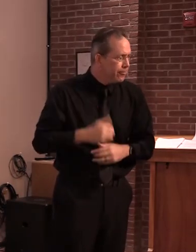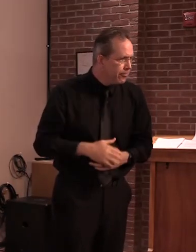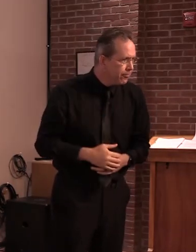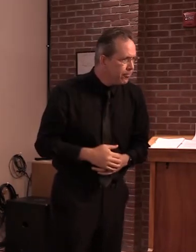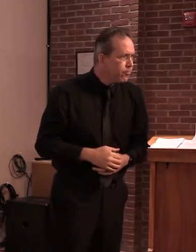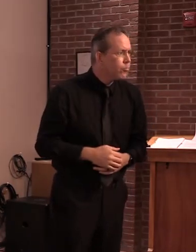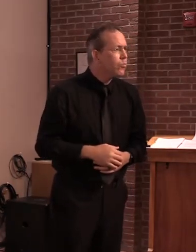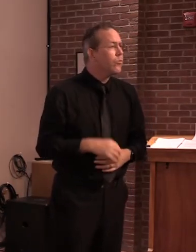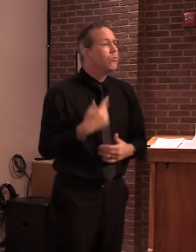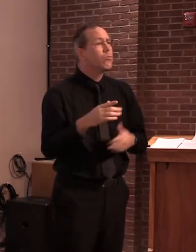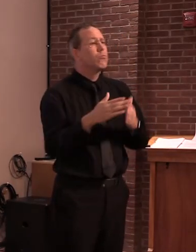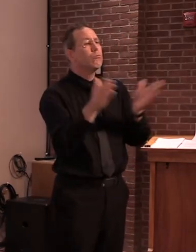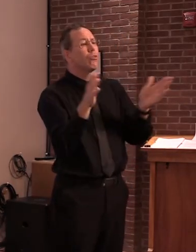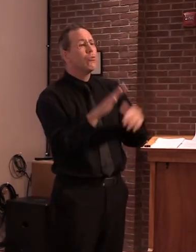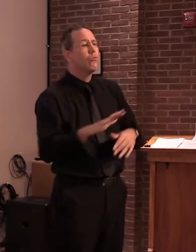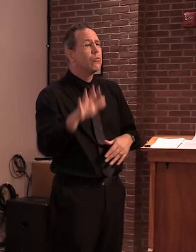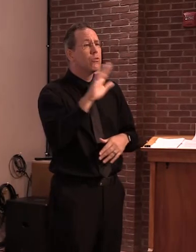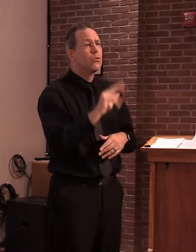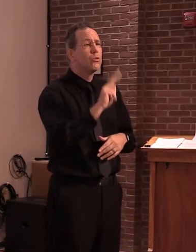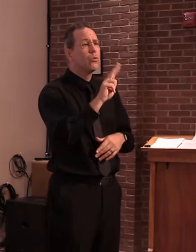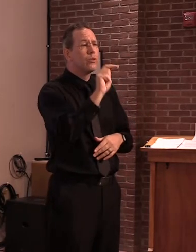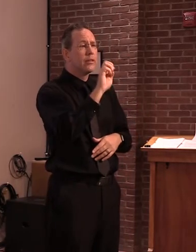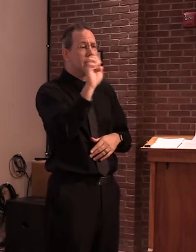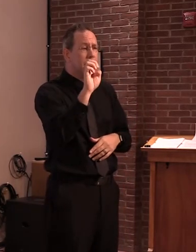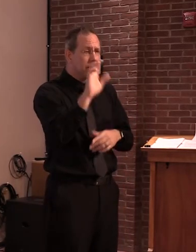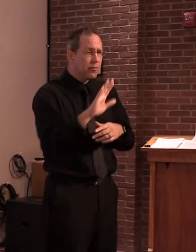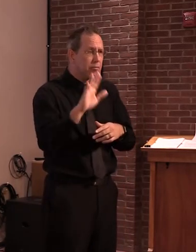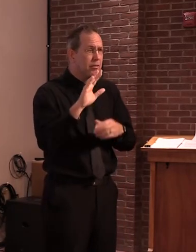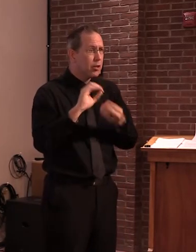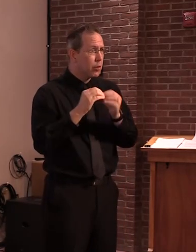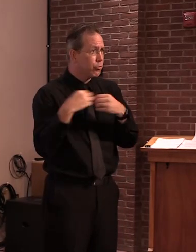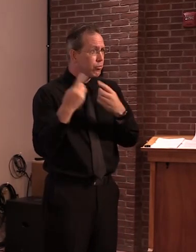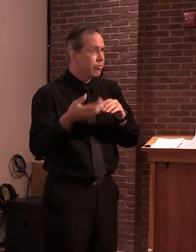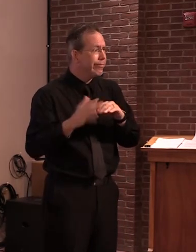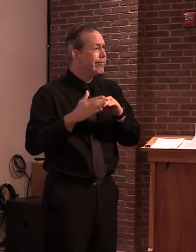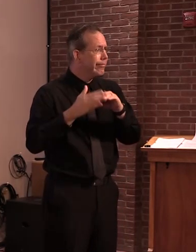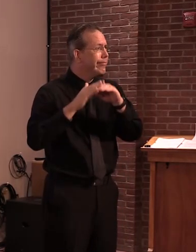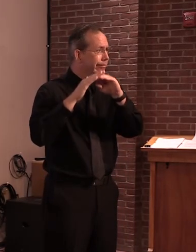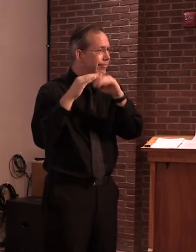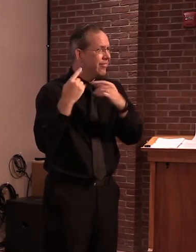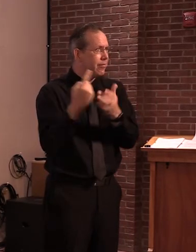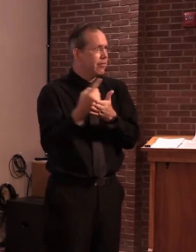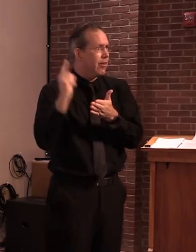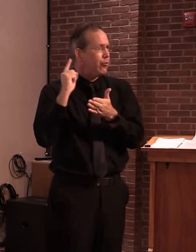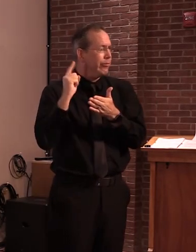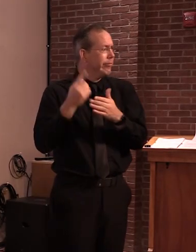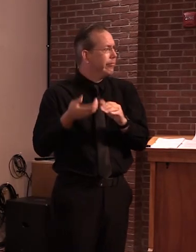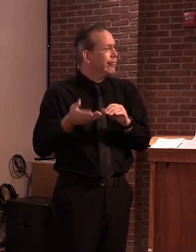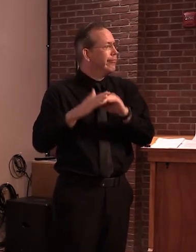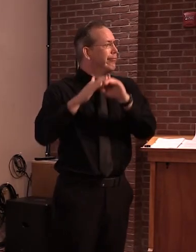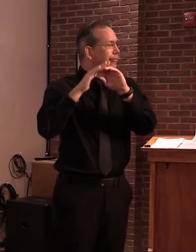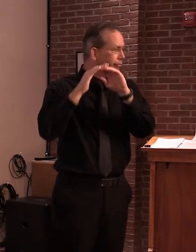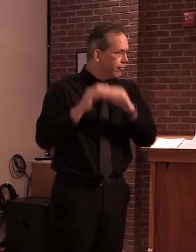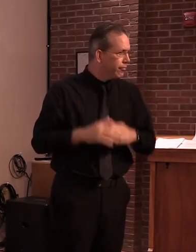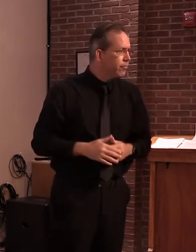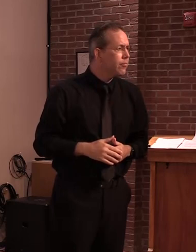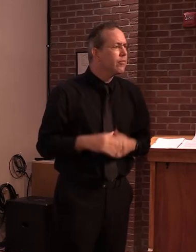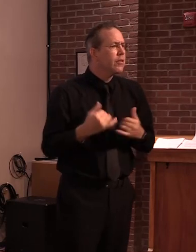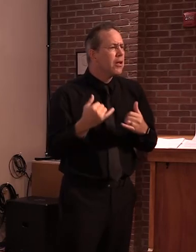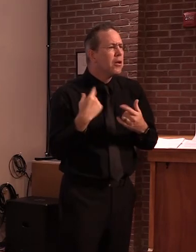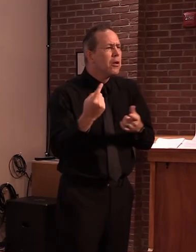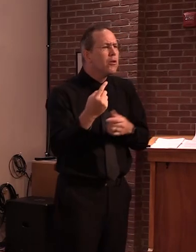Northeast again saw an increase in new cases compared to the week before. However, that growth has slowed a bit, down to just